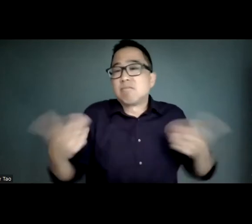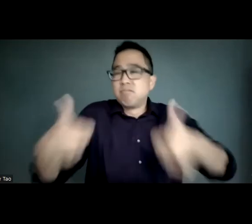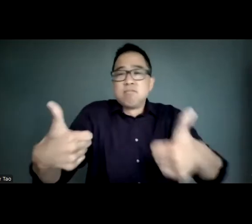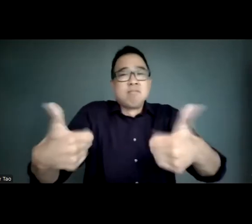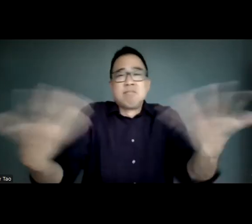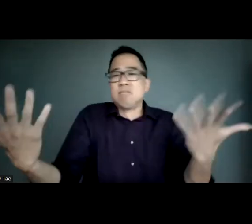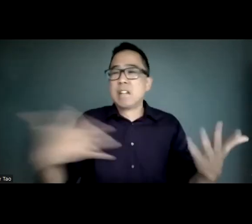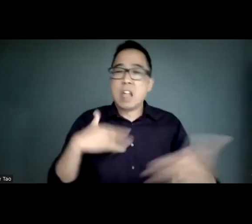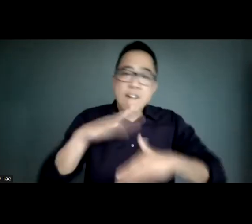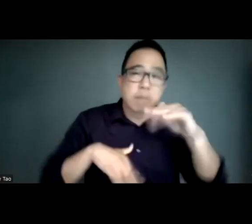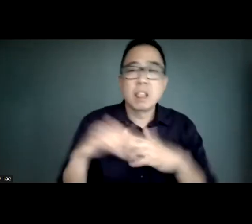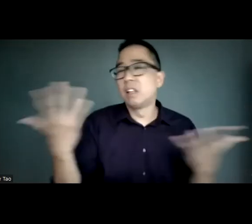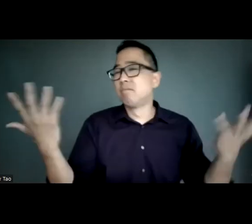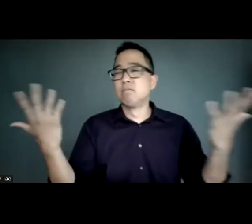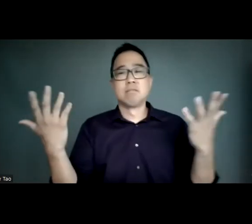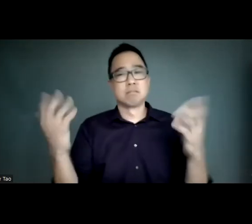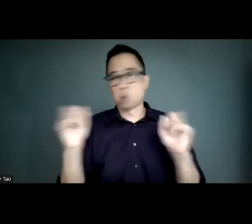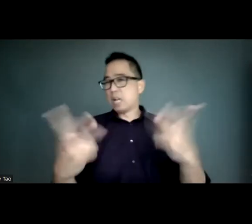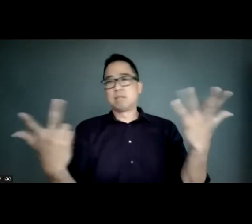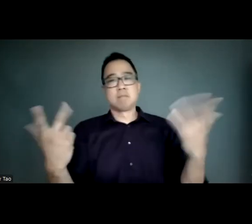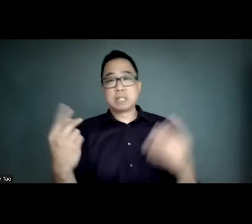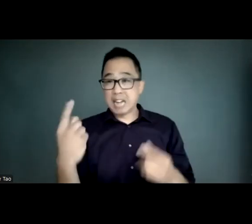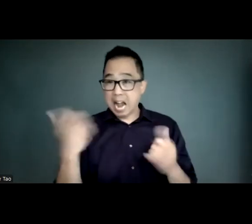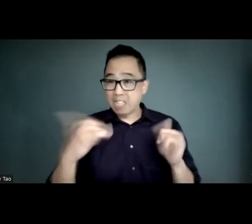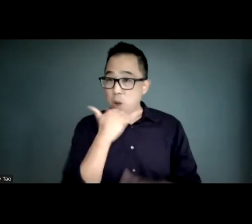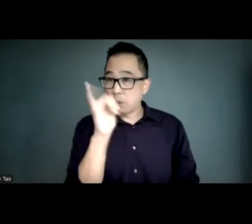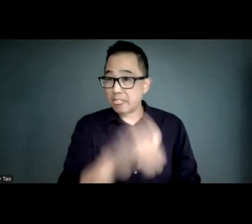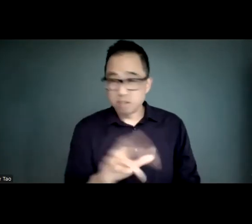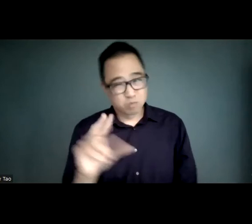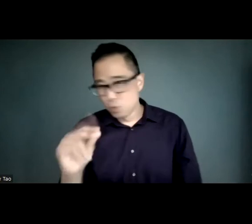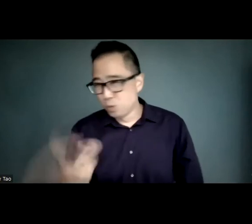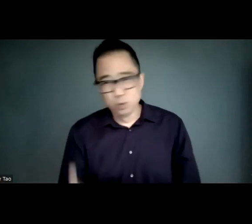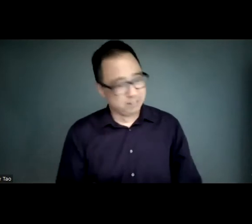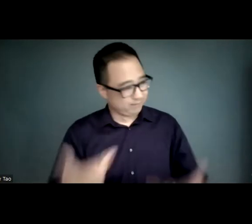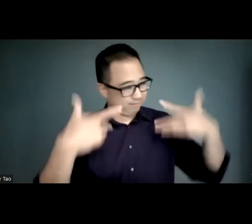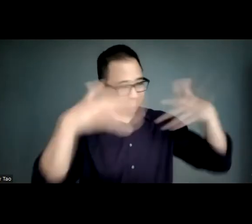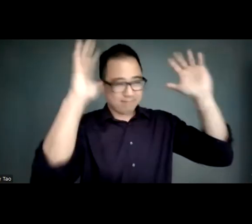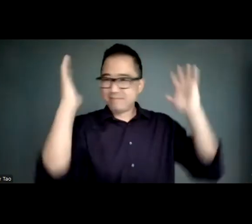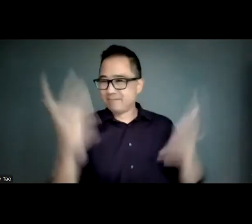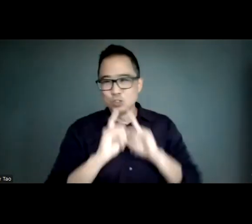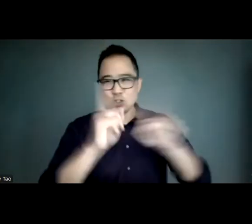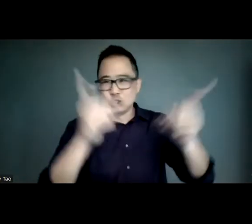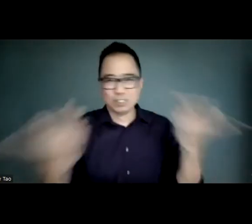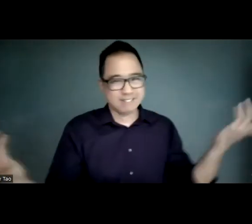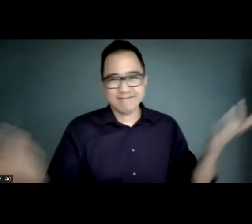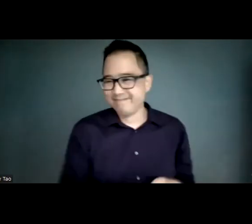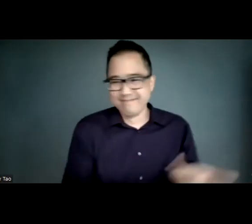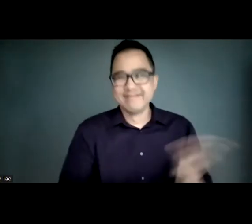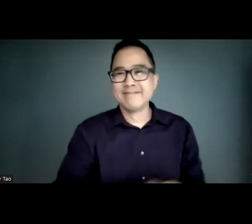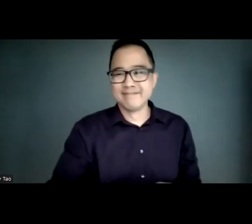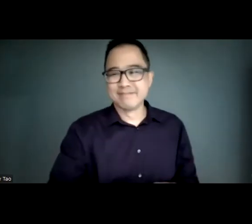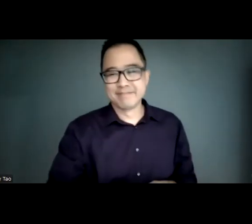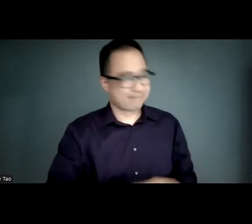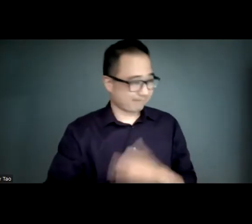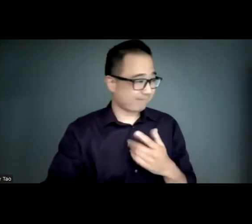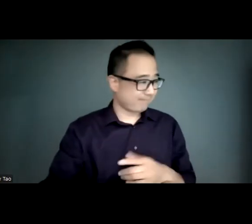at the gym when they're out and about. They feel like it's more, they feel more comfortable, and there's nothing wrong with that. Let them make